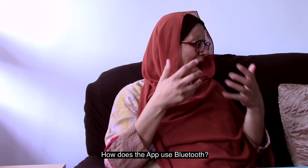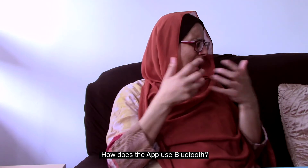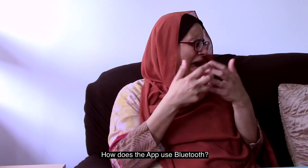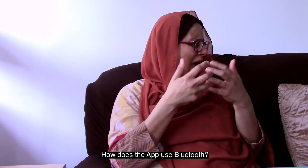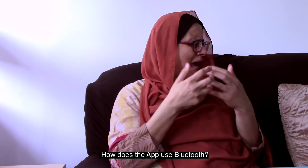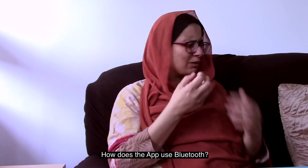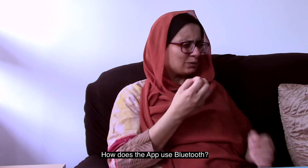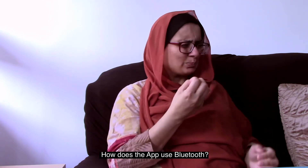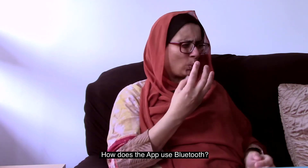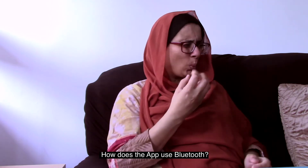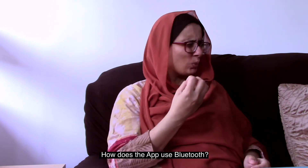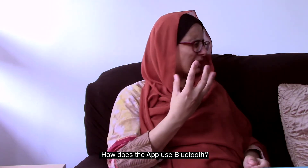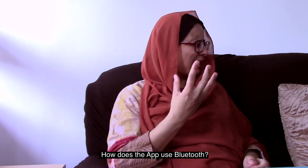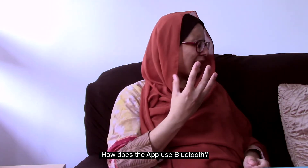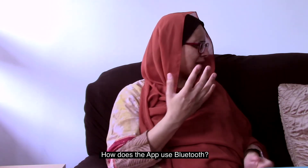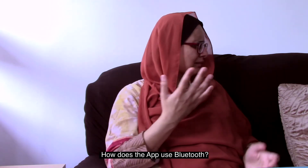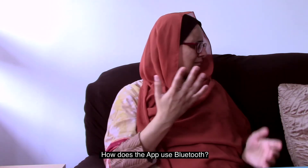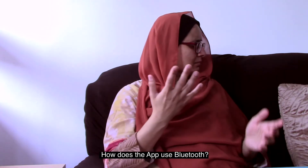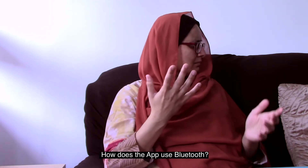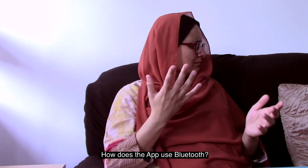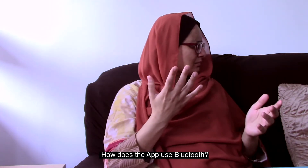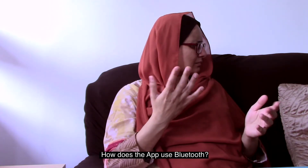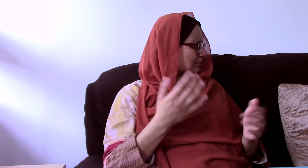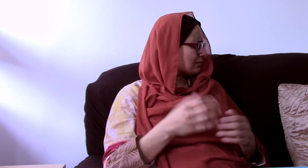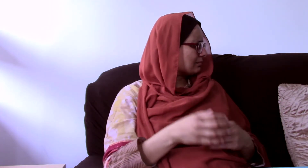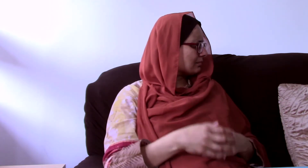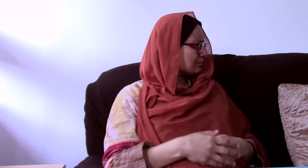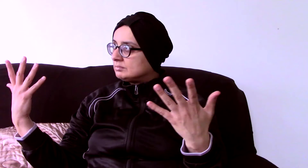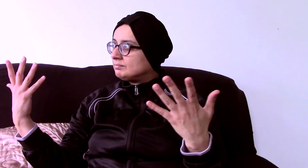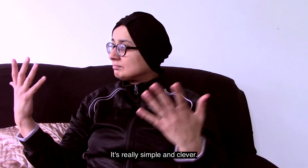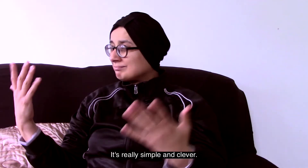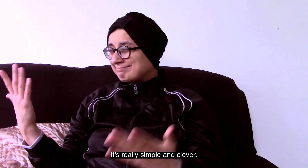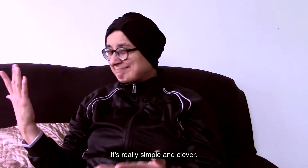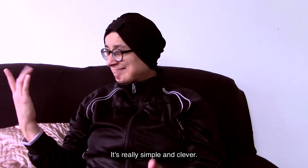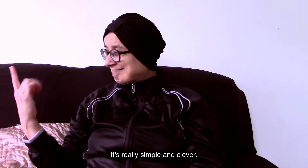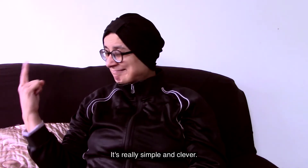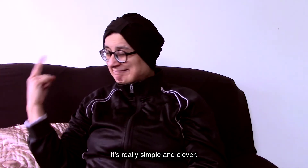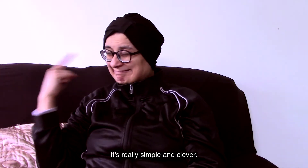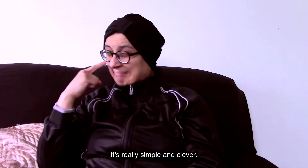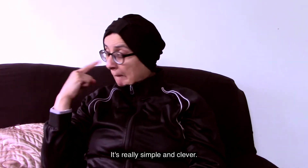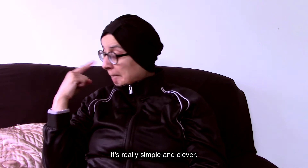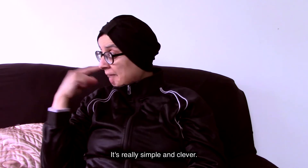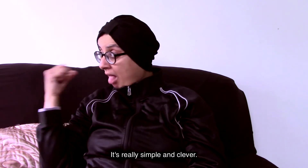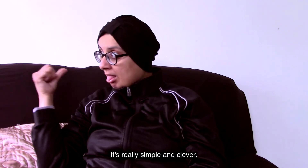How does the app use Bluetooth? It's really simple and clever.